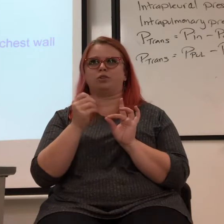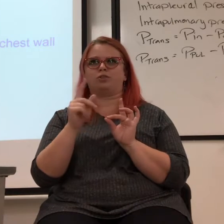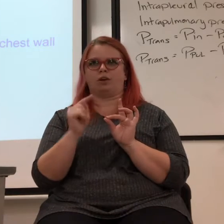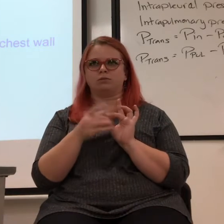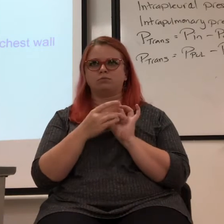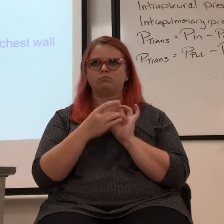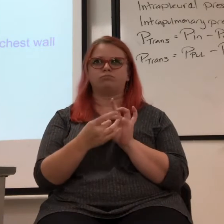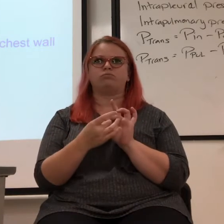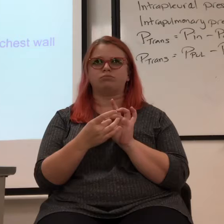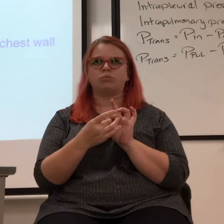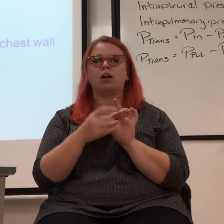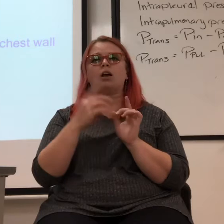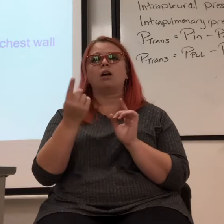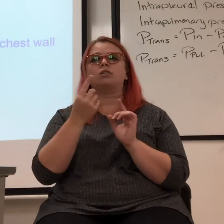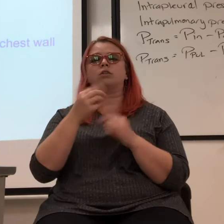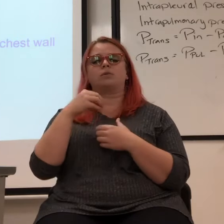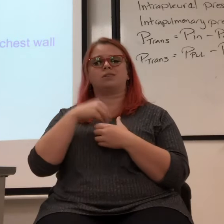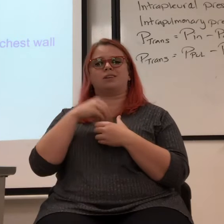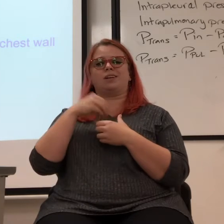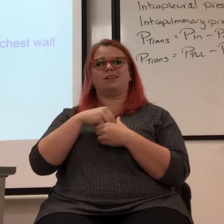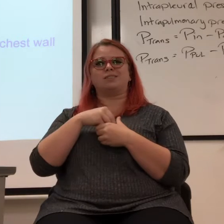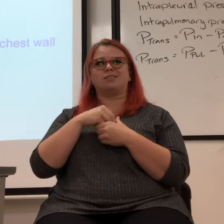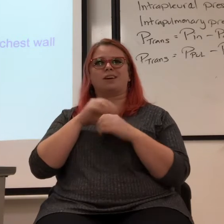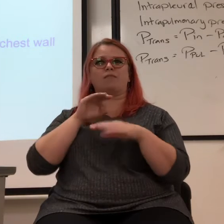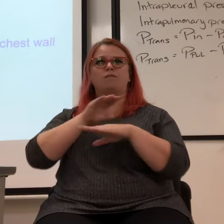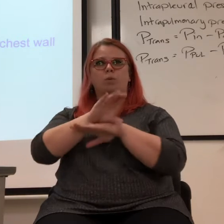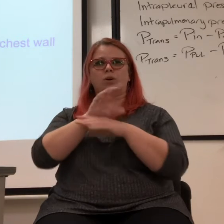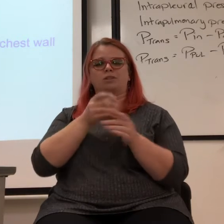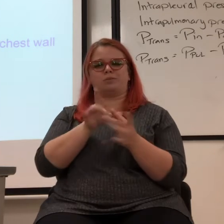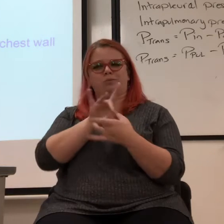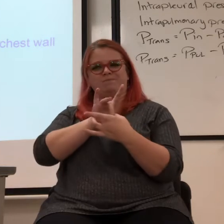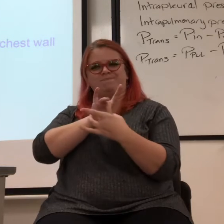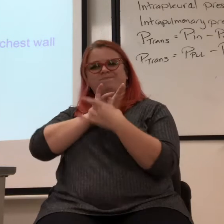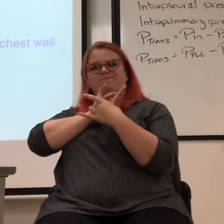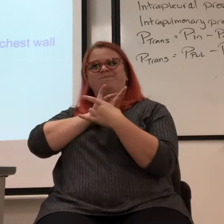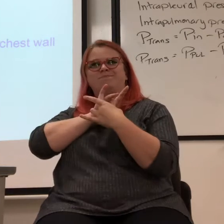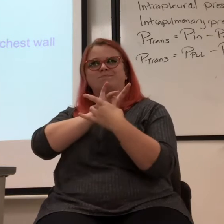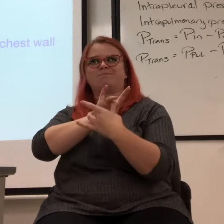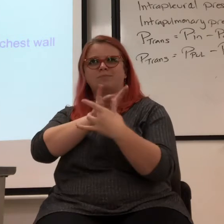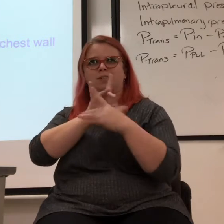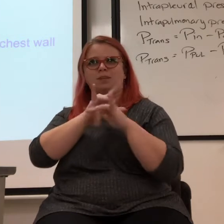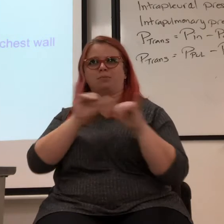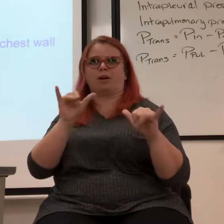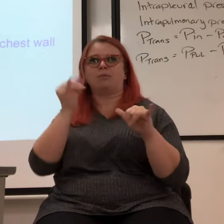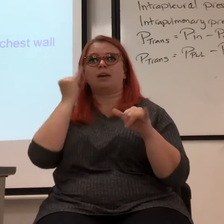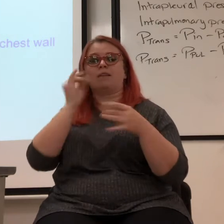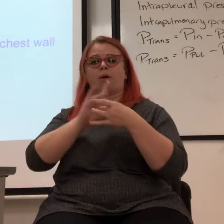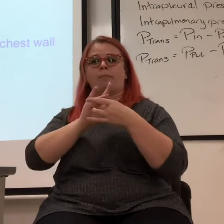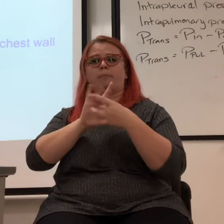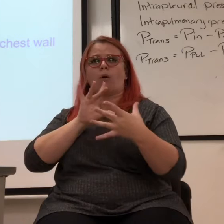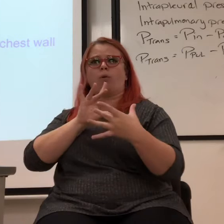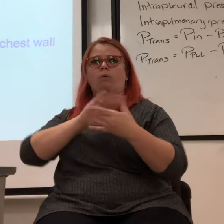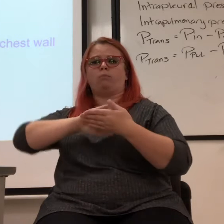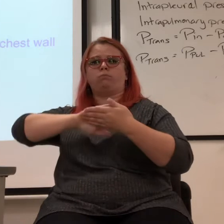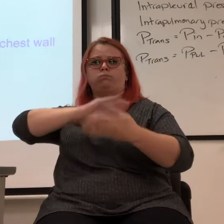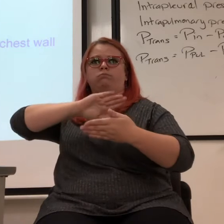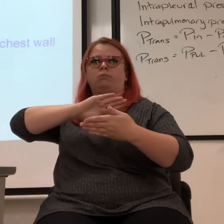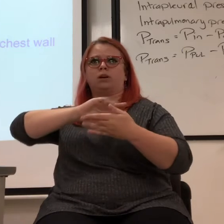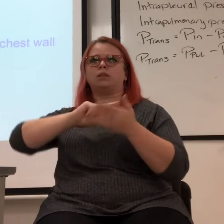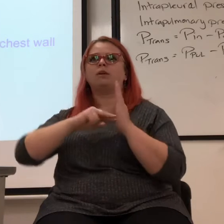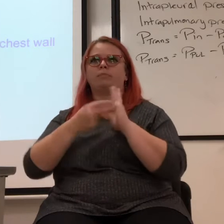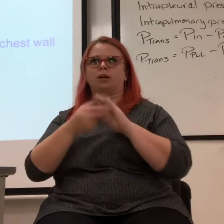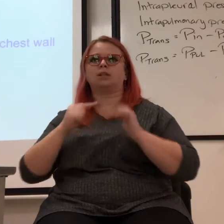an inward acting force. It always wants to collapse. If you break that seal, like with a wound, or it could happen spontaneously, your lung